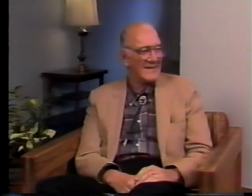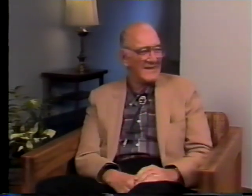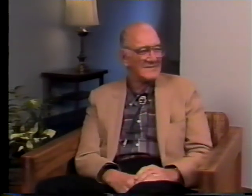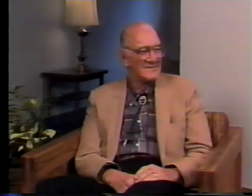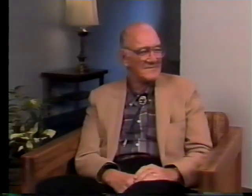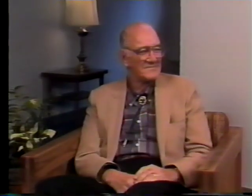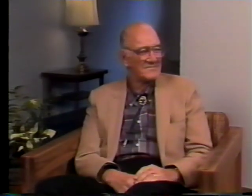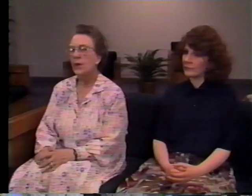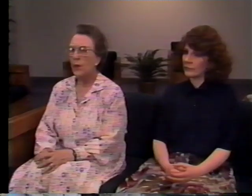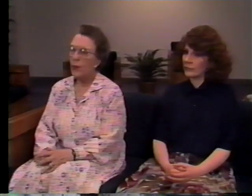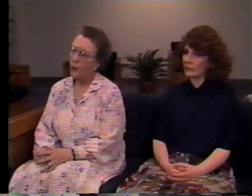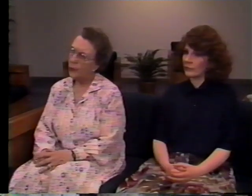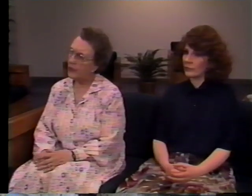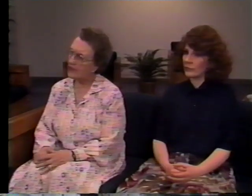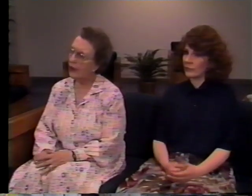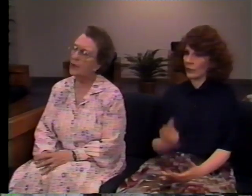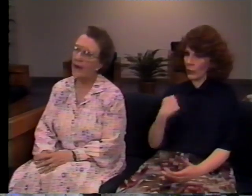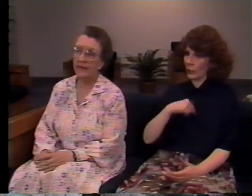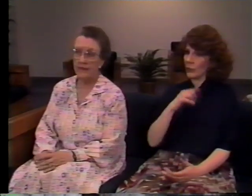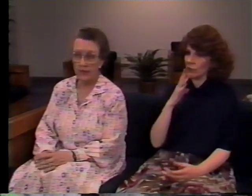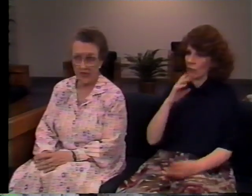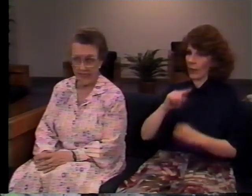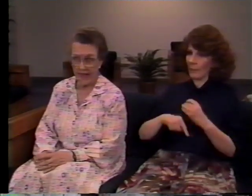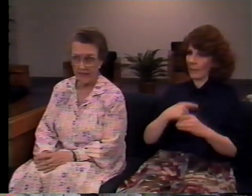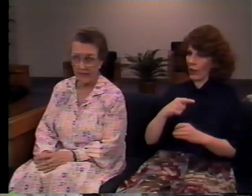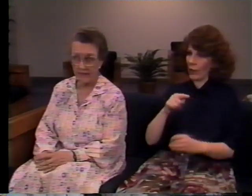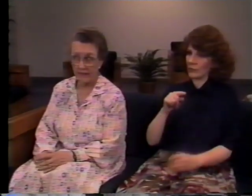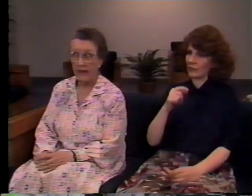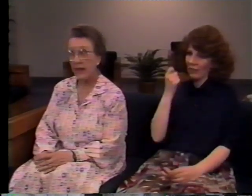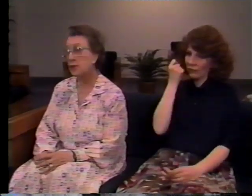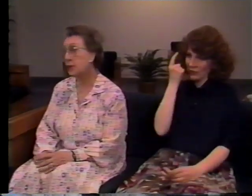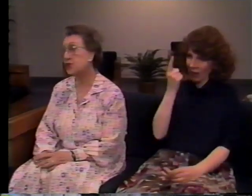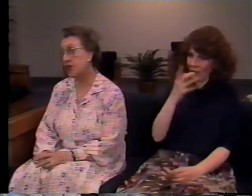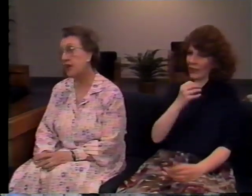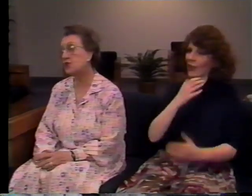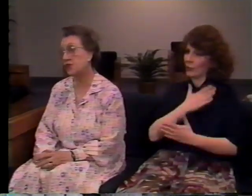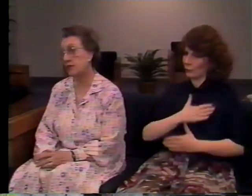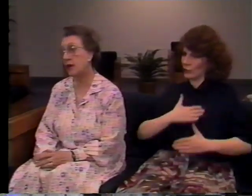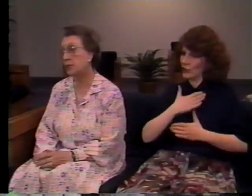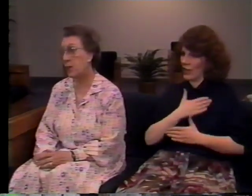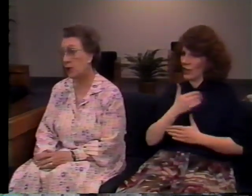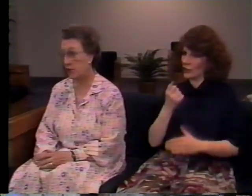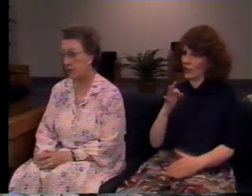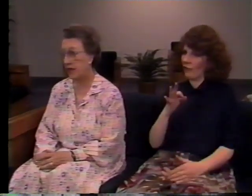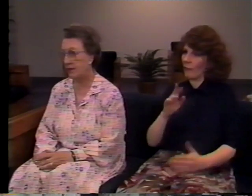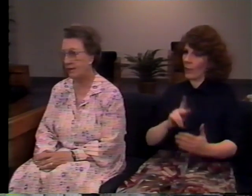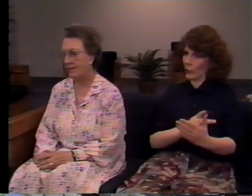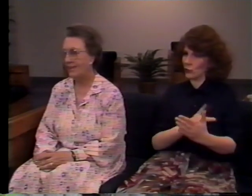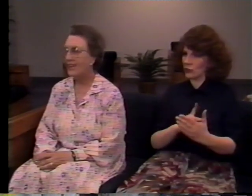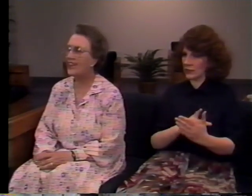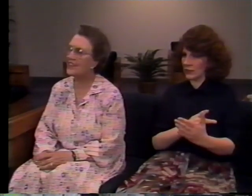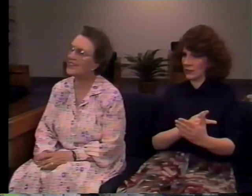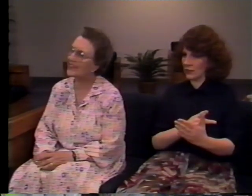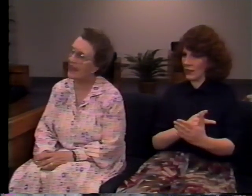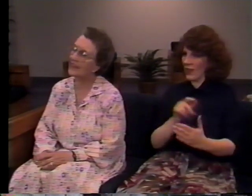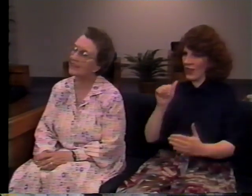as. We talk about understanding and appreciation of poetry, the aesthetics